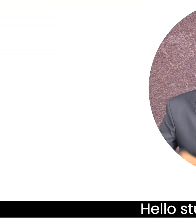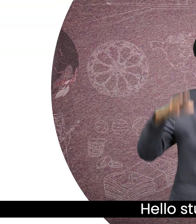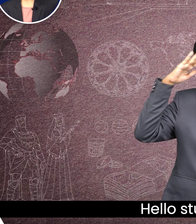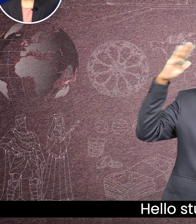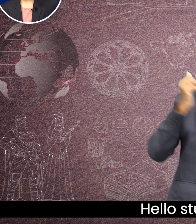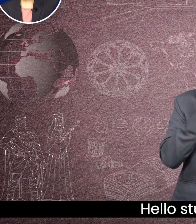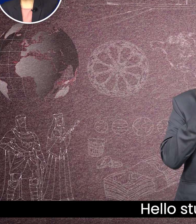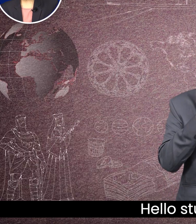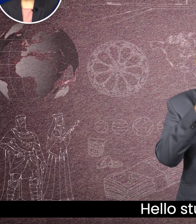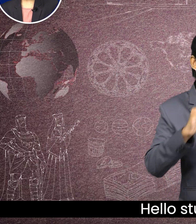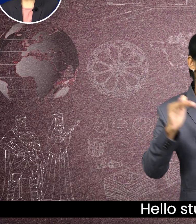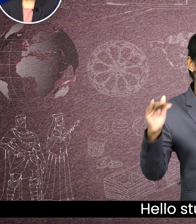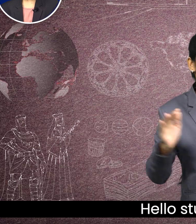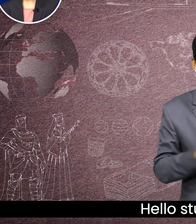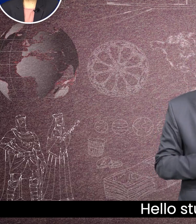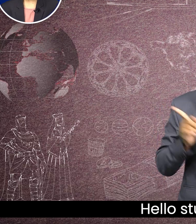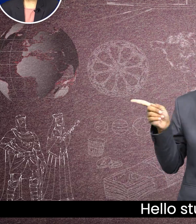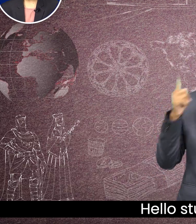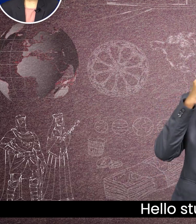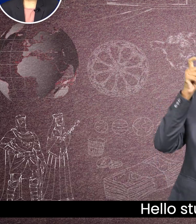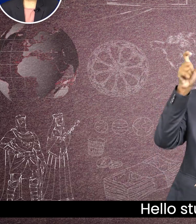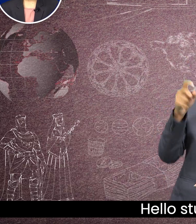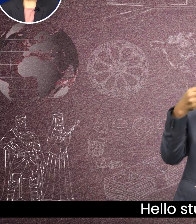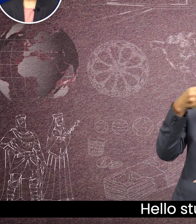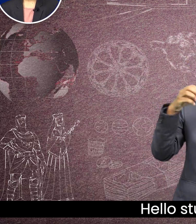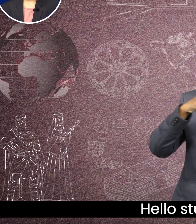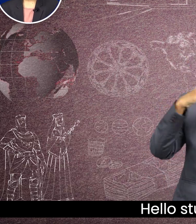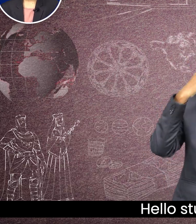Hello students, I am Bindu.